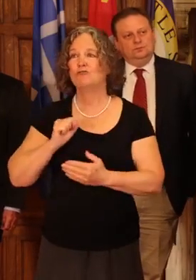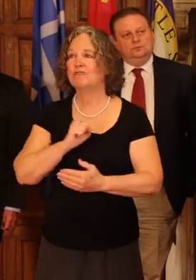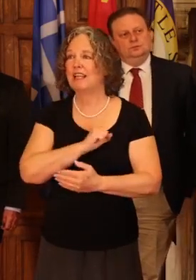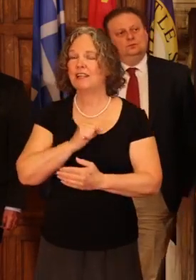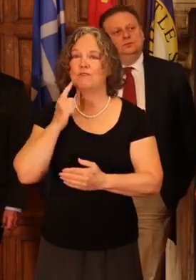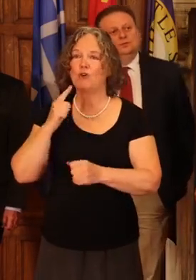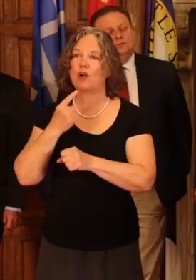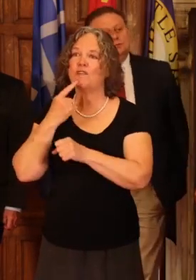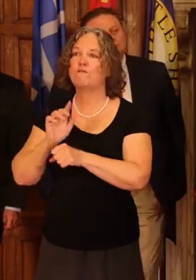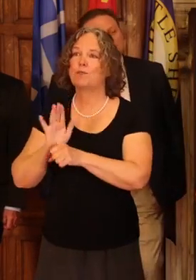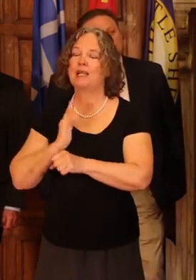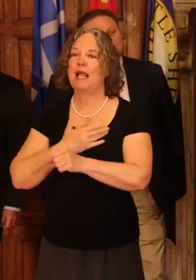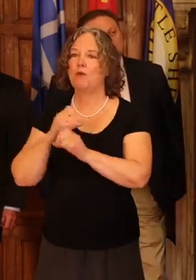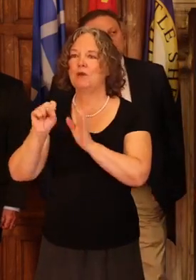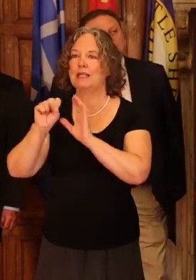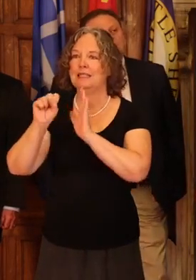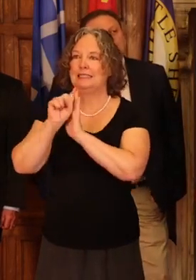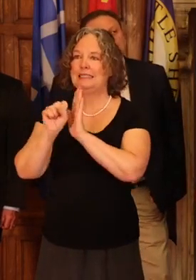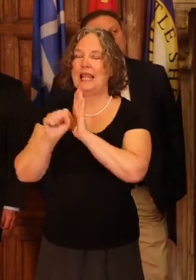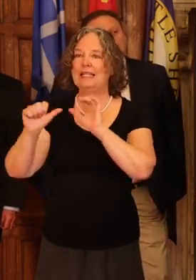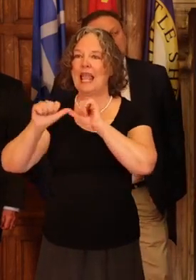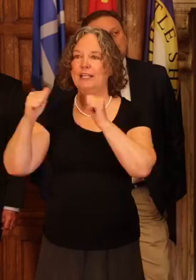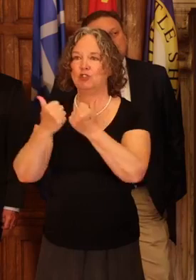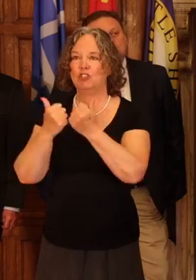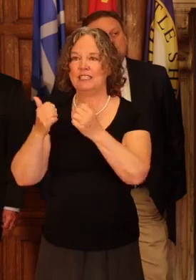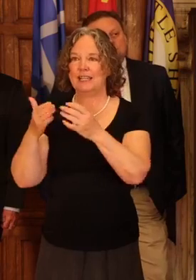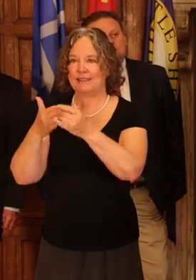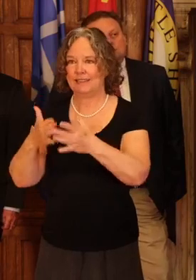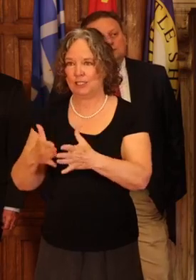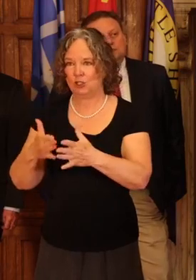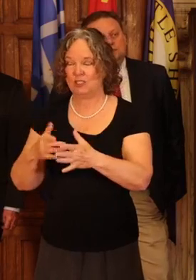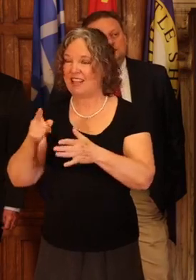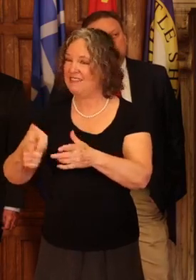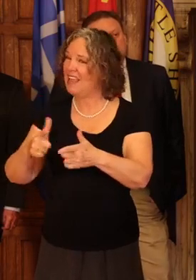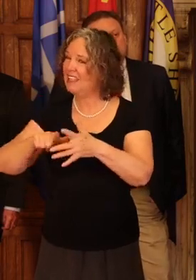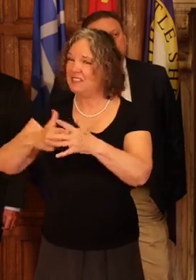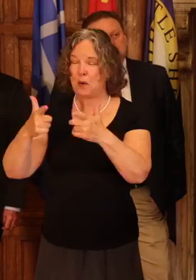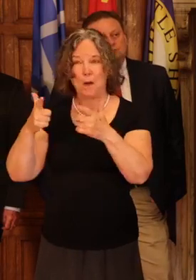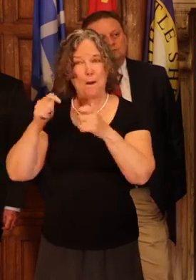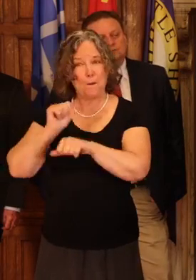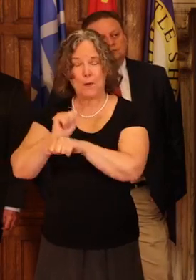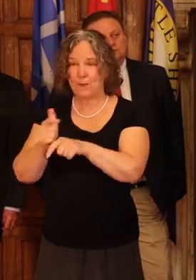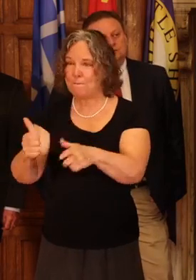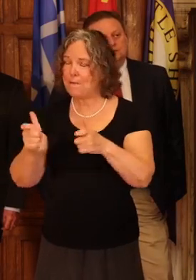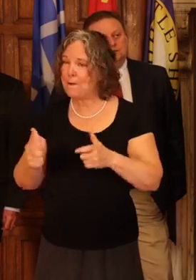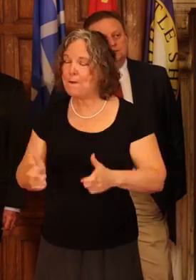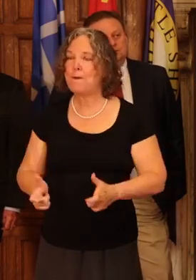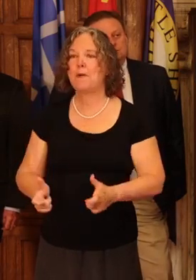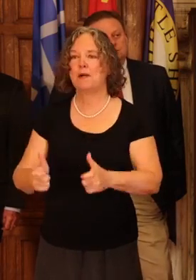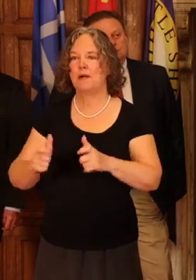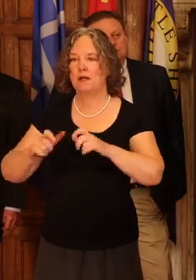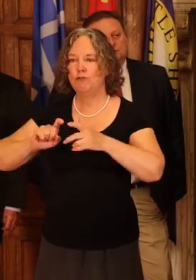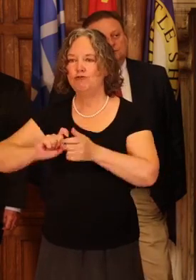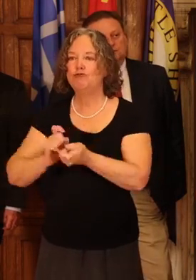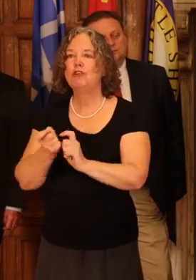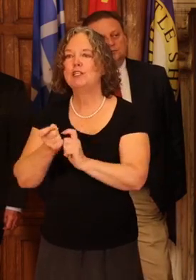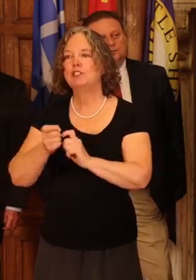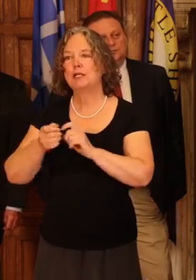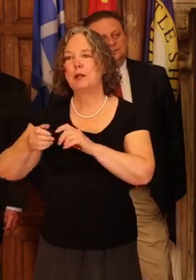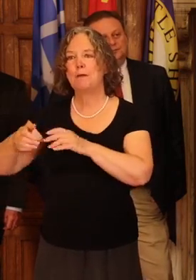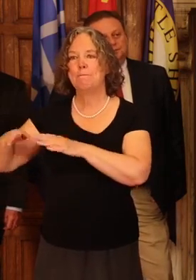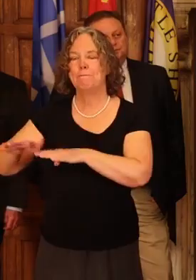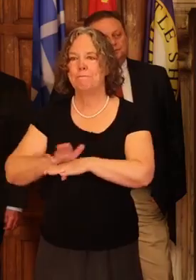confirming our state agency leaders. They've hit the ground running, changing how Helena does business,